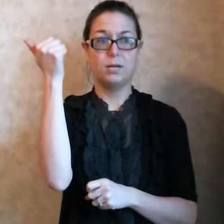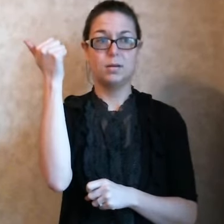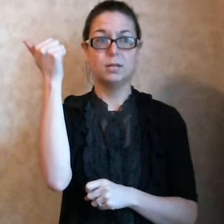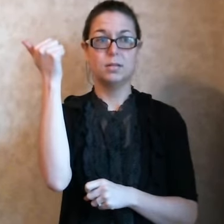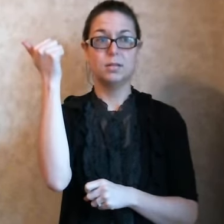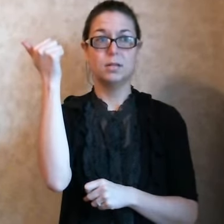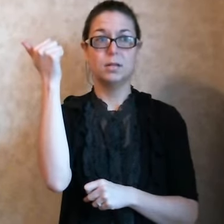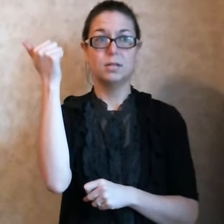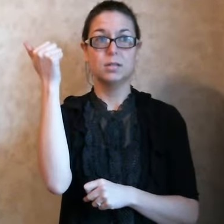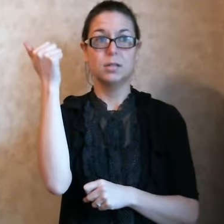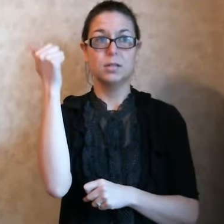being placed.